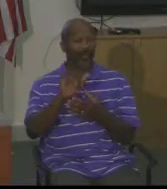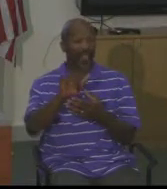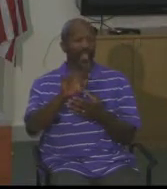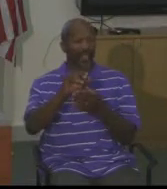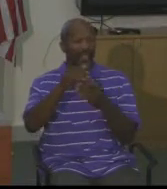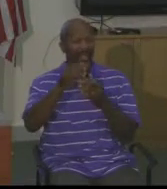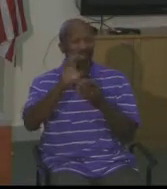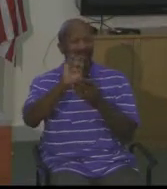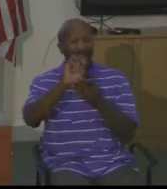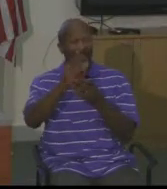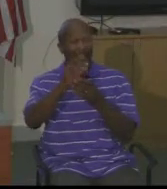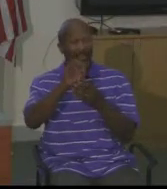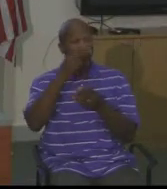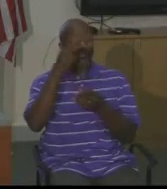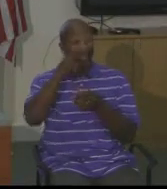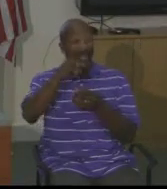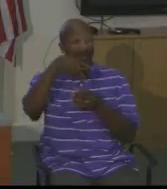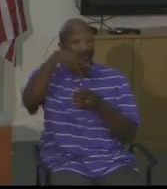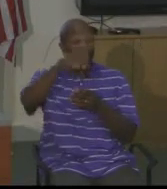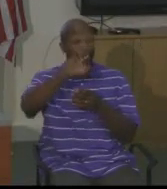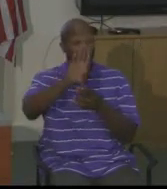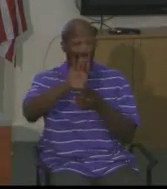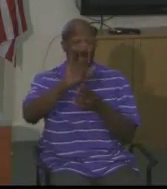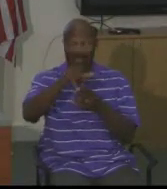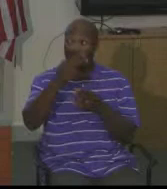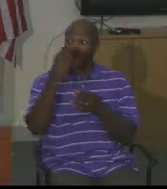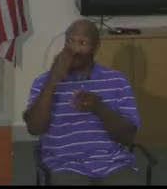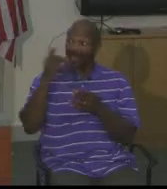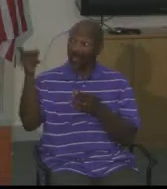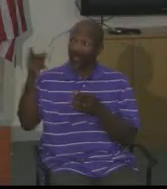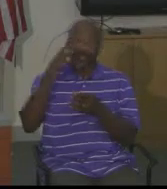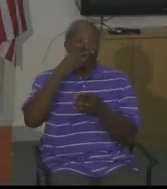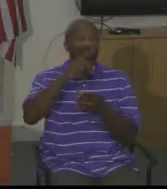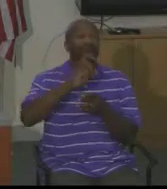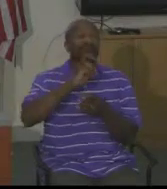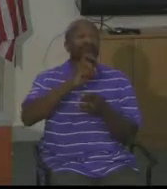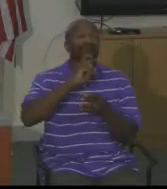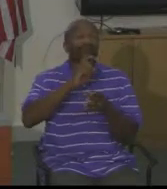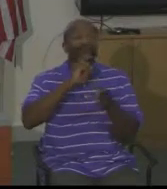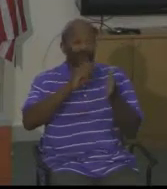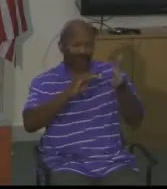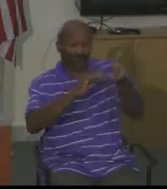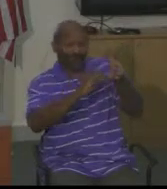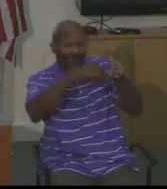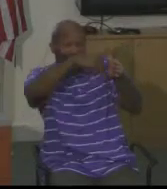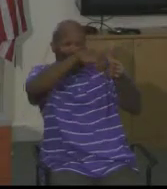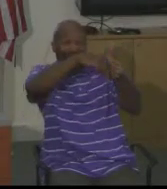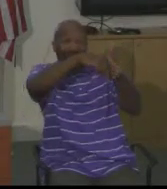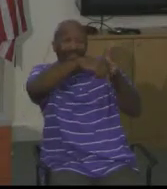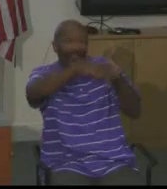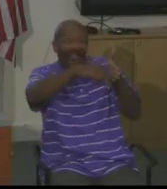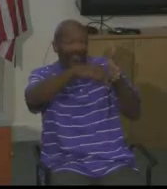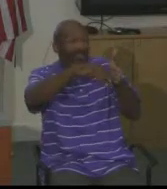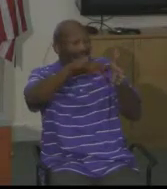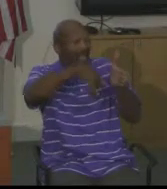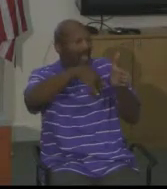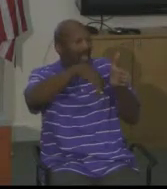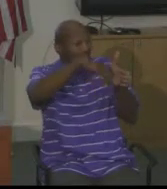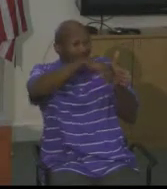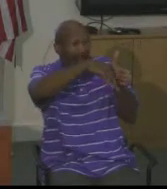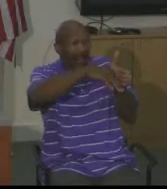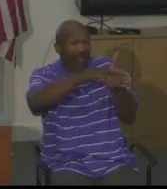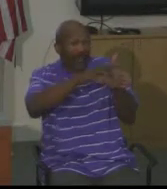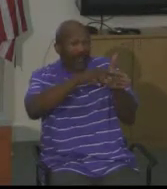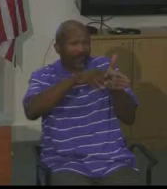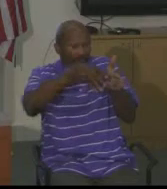where you look at the PCB, you'll see metal signals on the back of the